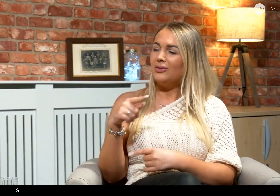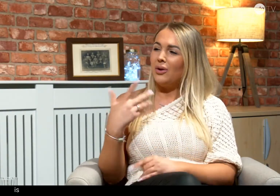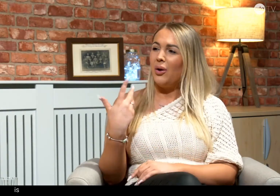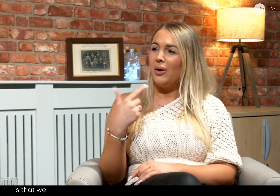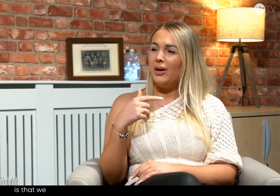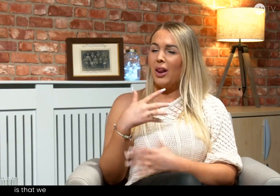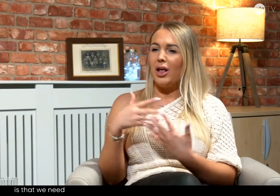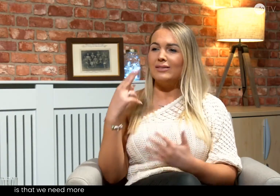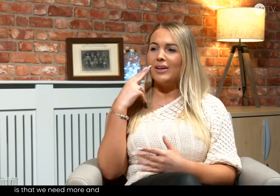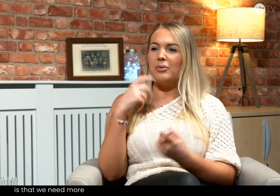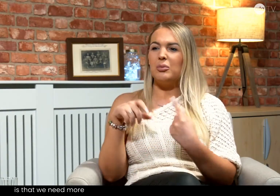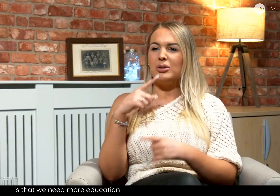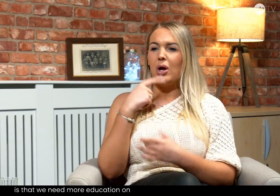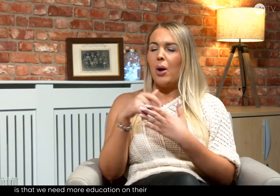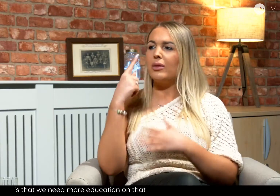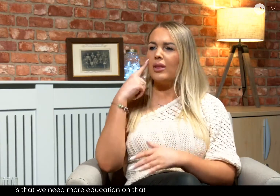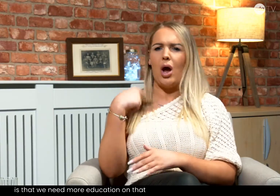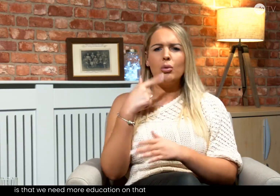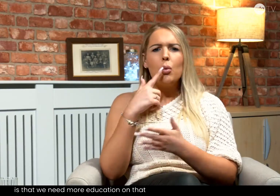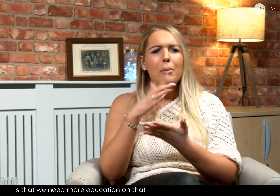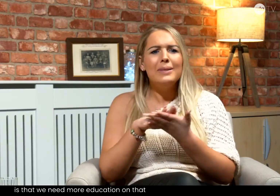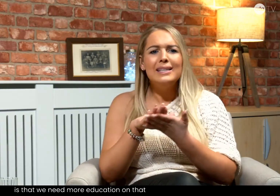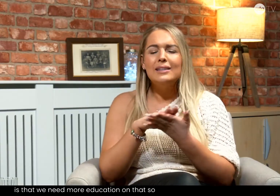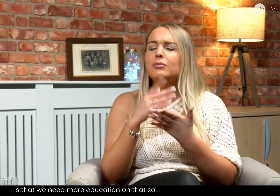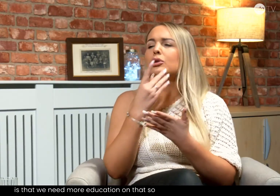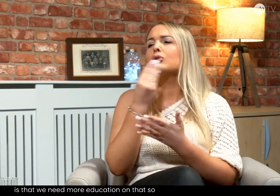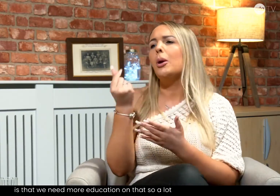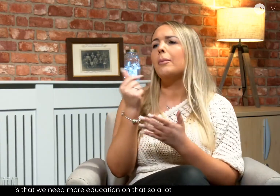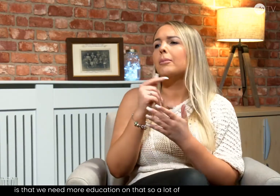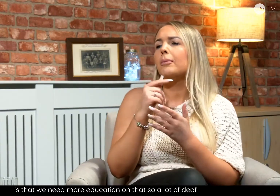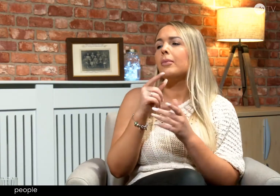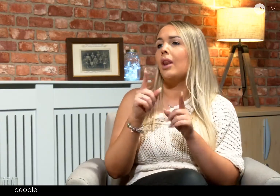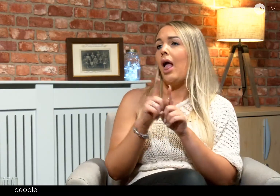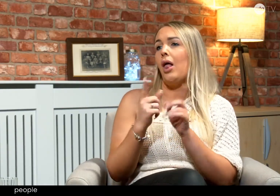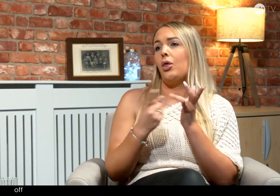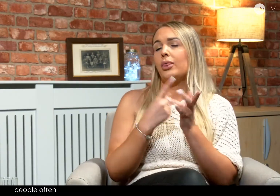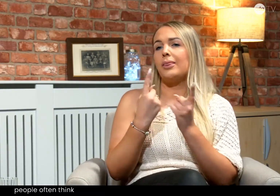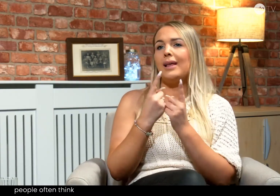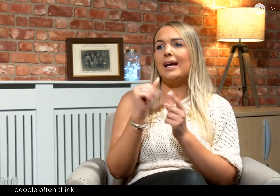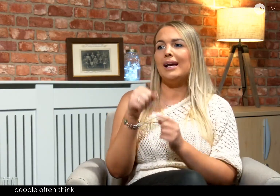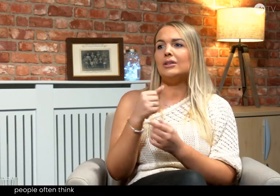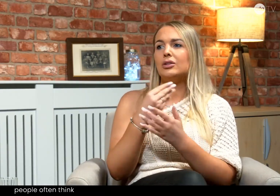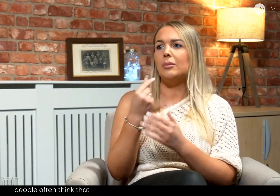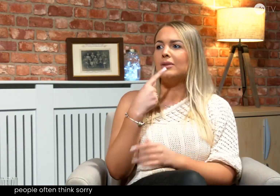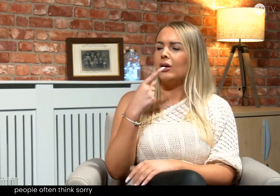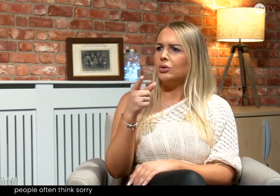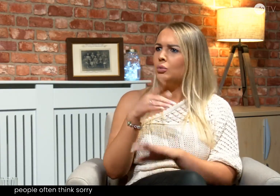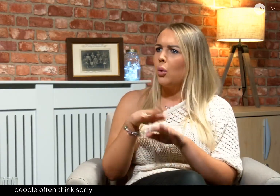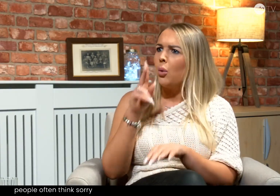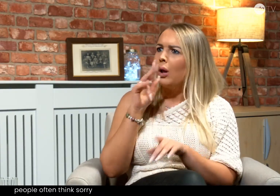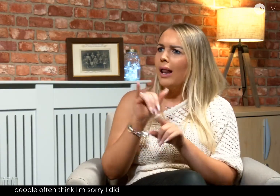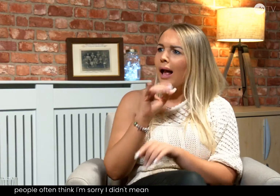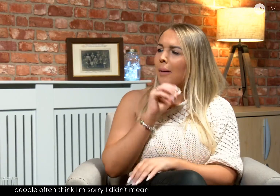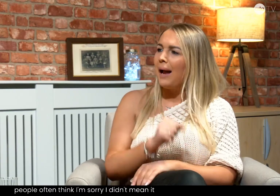that. So a lot of deaf people often think, oh, sorry, oh, I didn't mean it. Other thing